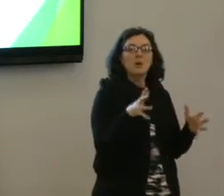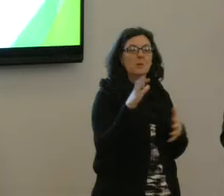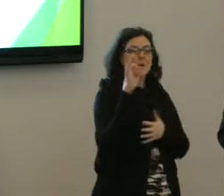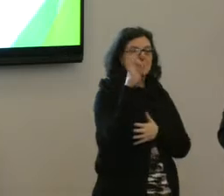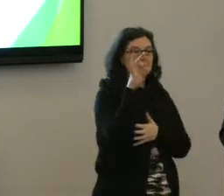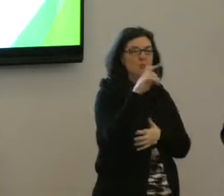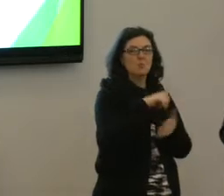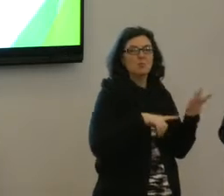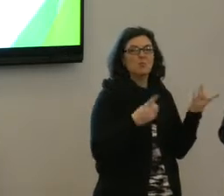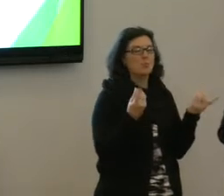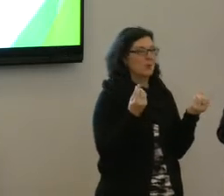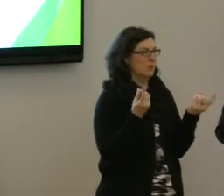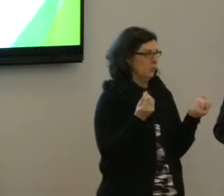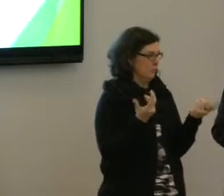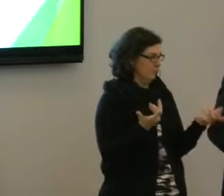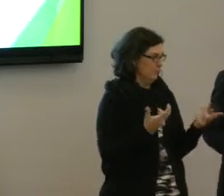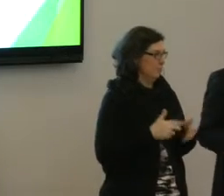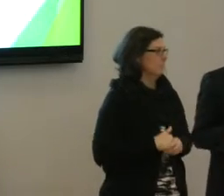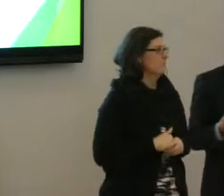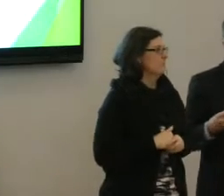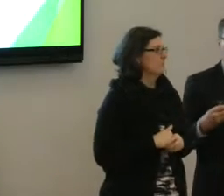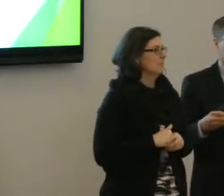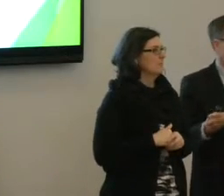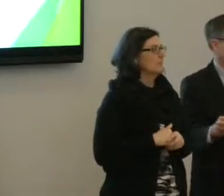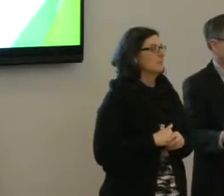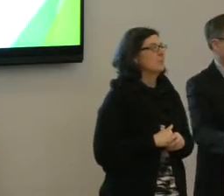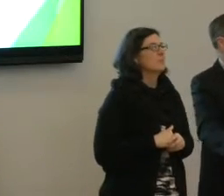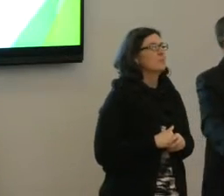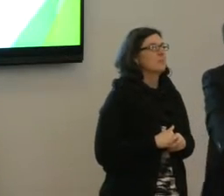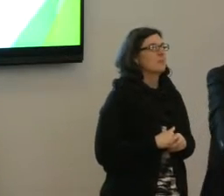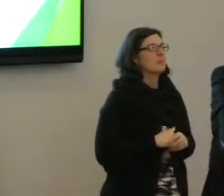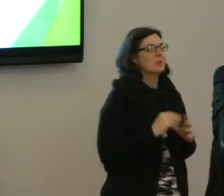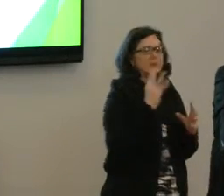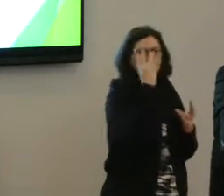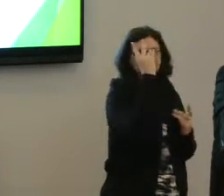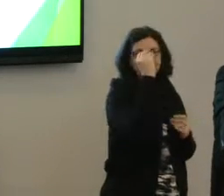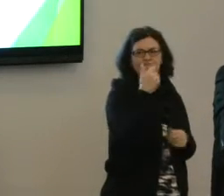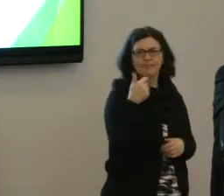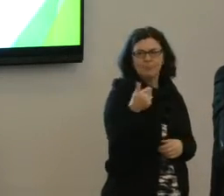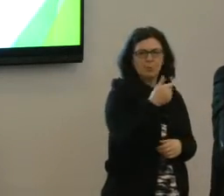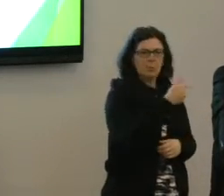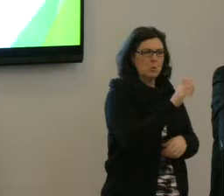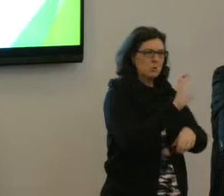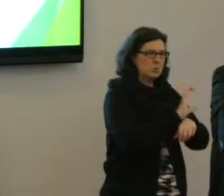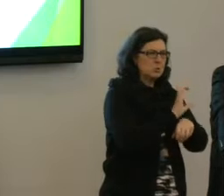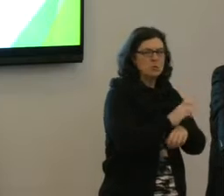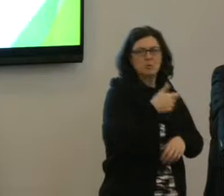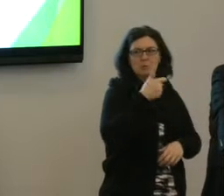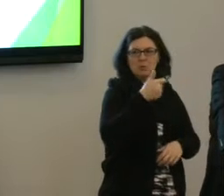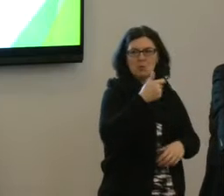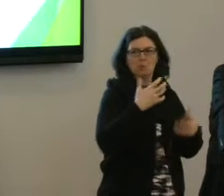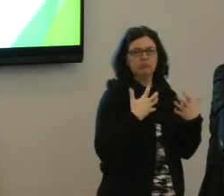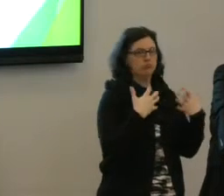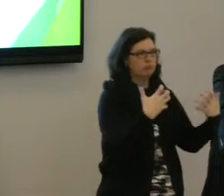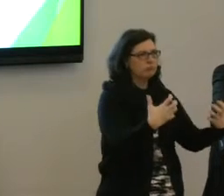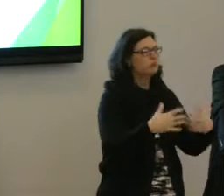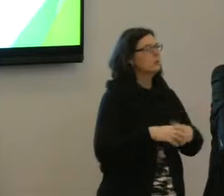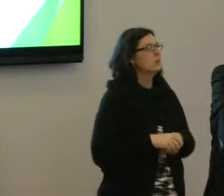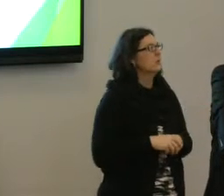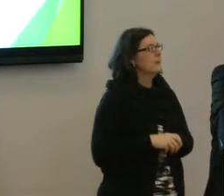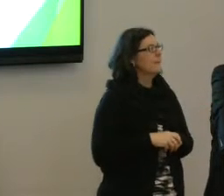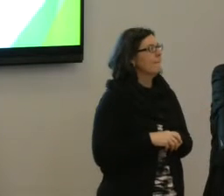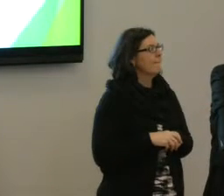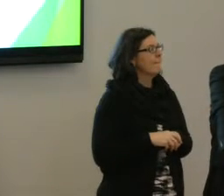you already preach? So think about your own church, your own congregation.